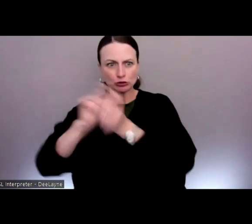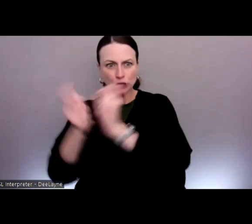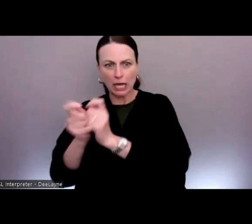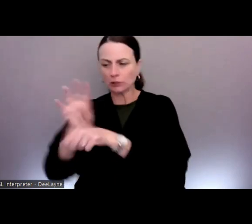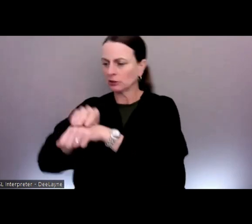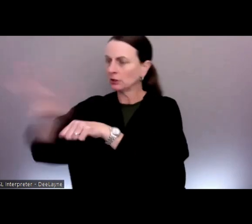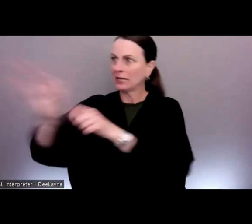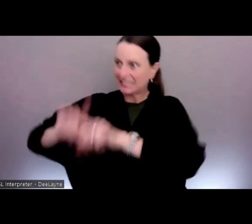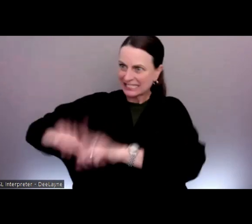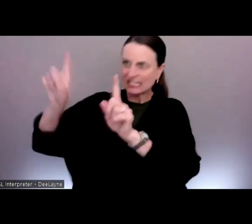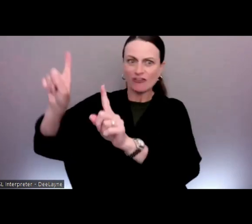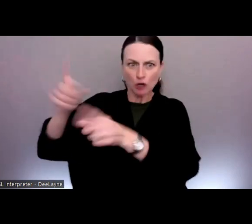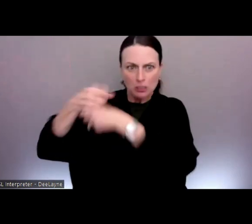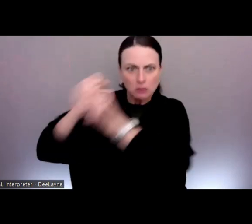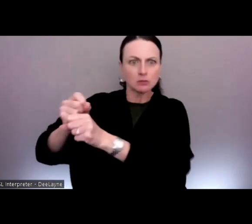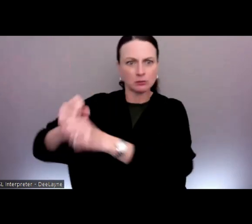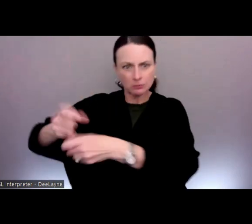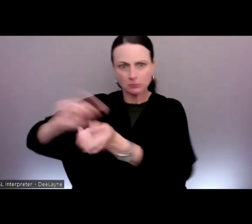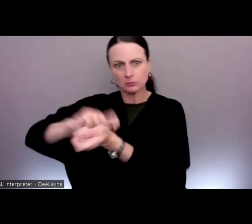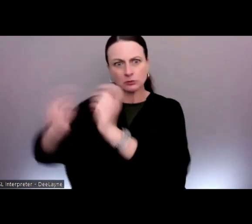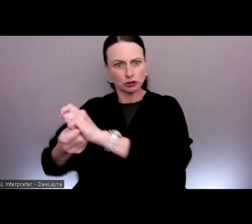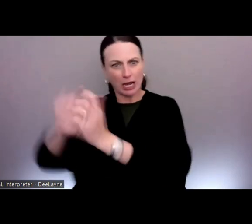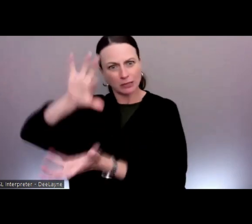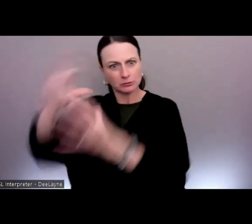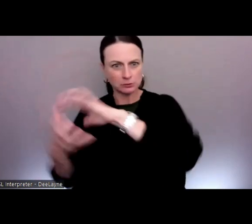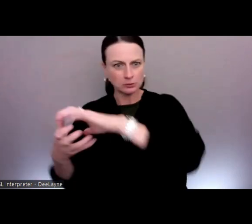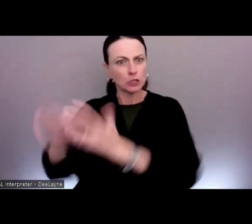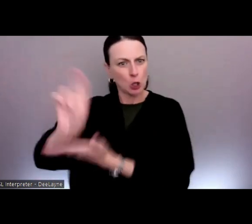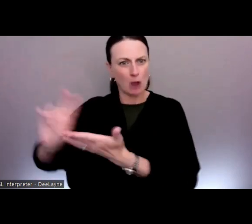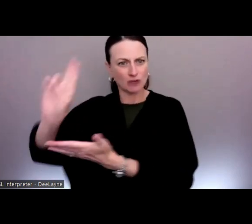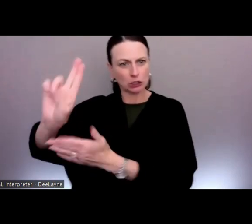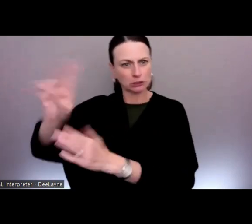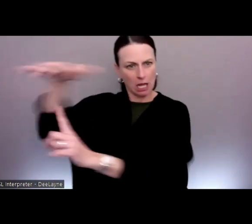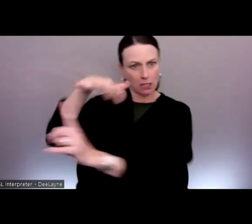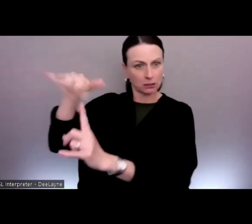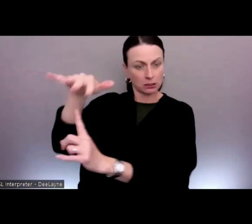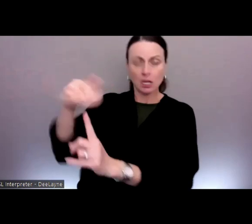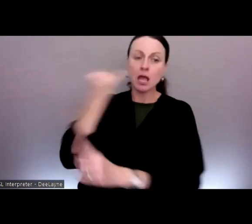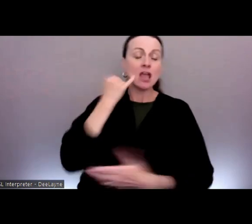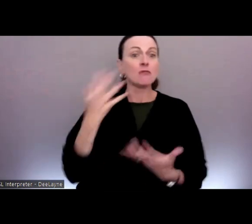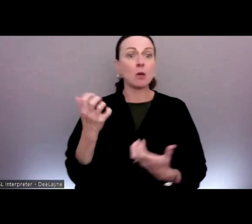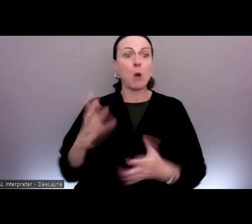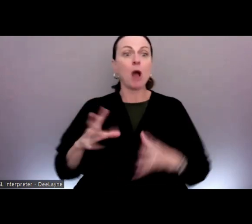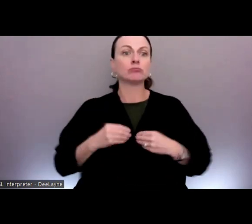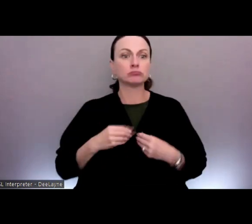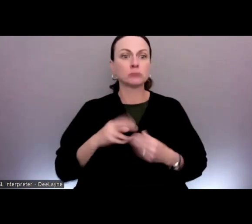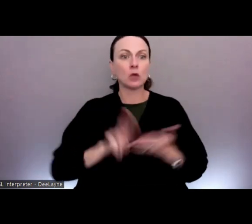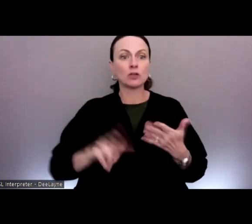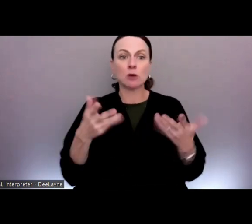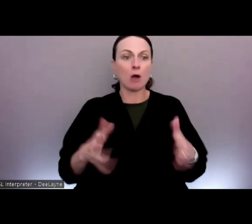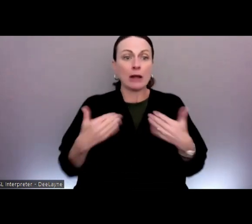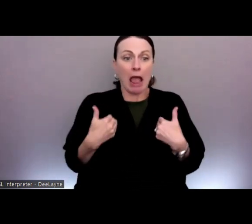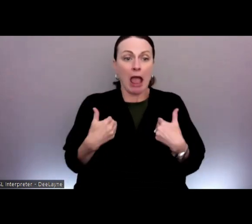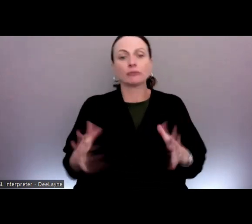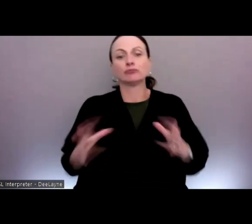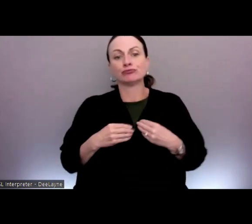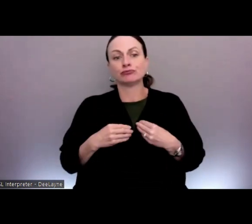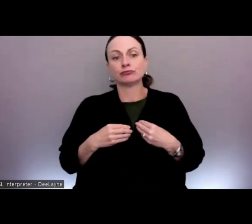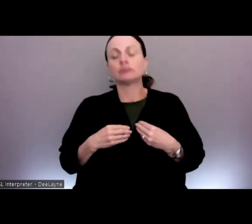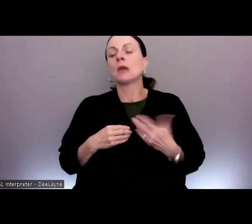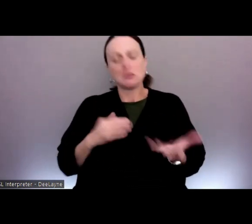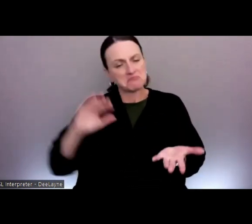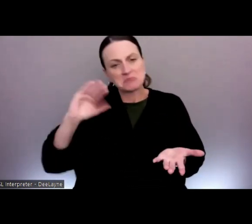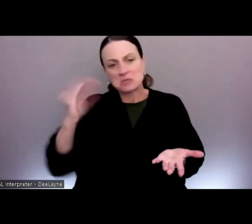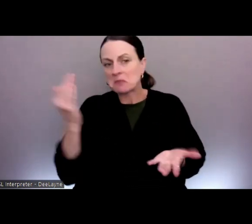different university. If we seek to buy into the university we have, it seems pretty clear in the current era that we might be able to